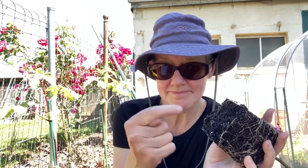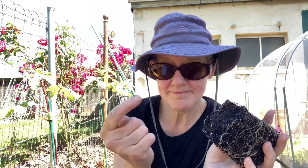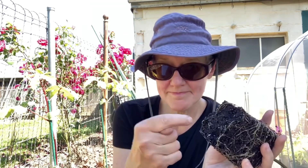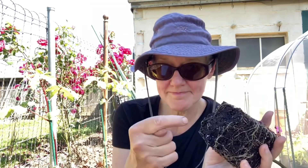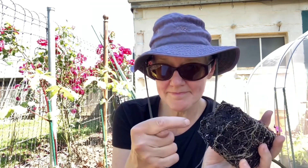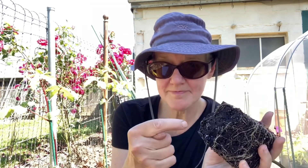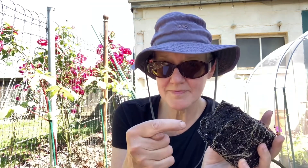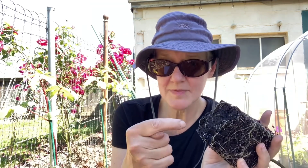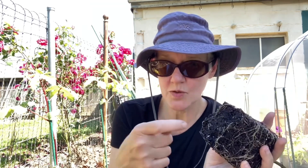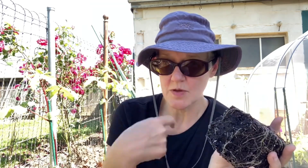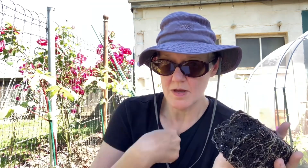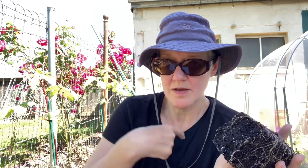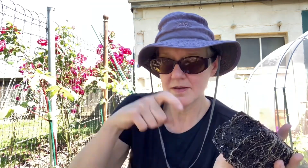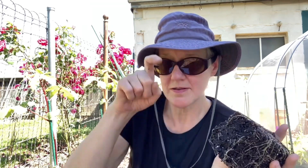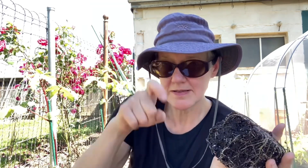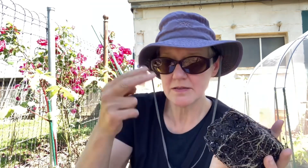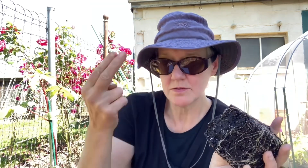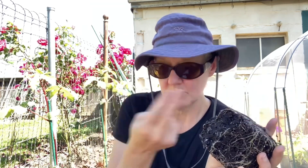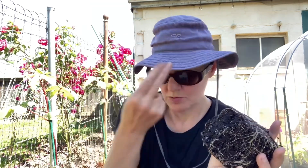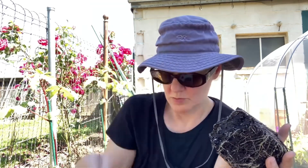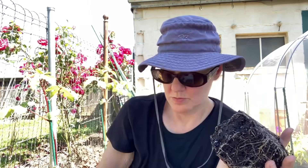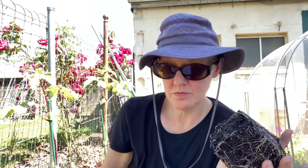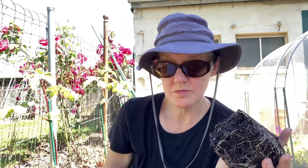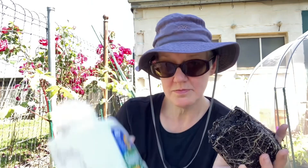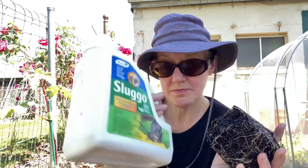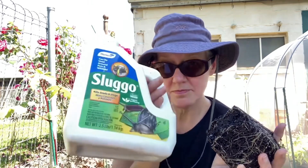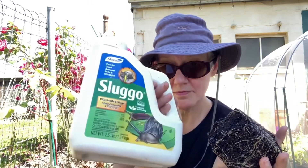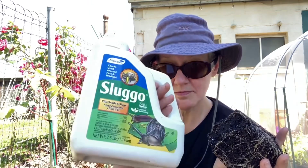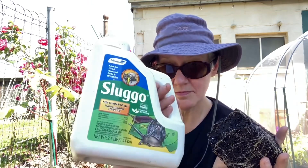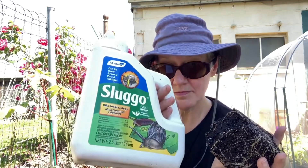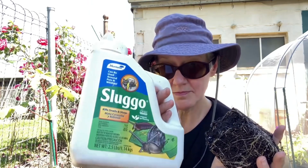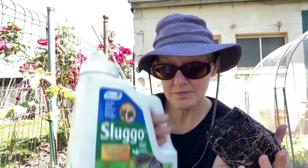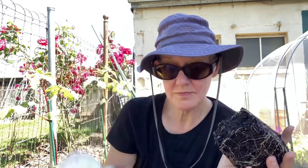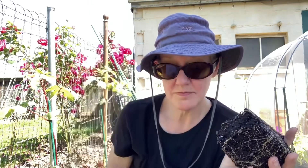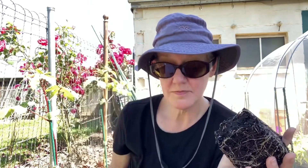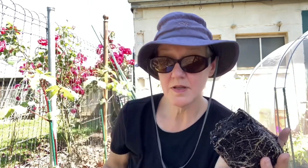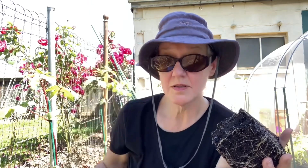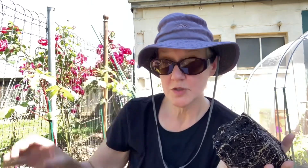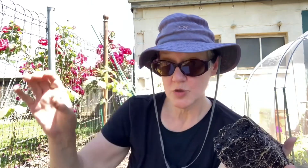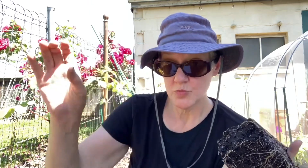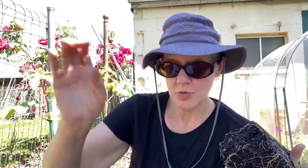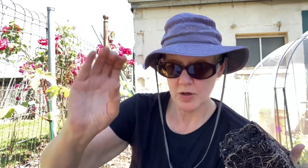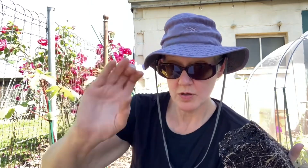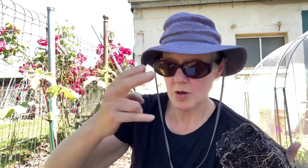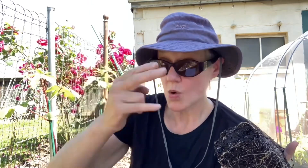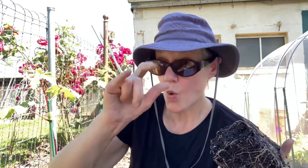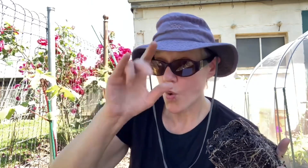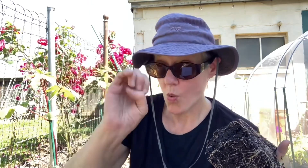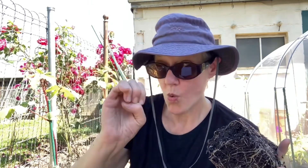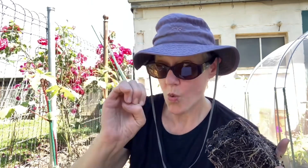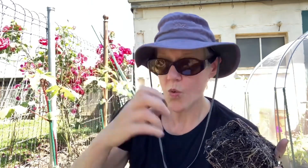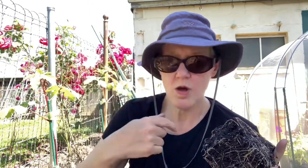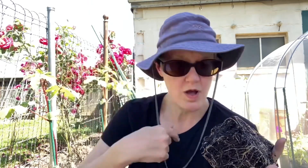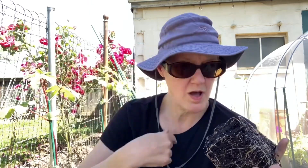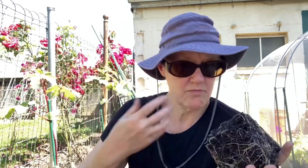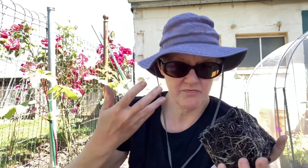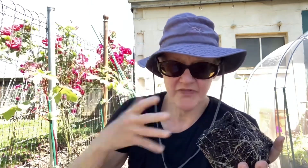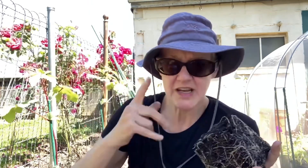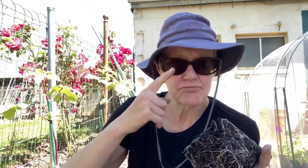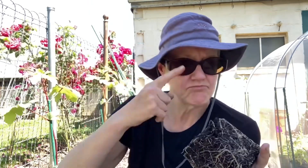in the pots at the base of the roots. So I'm going to put some Sluggo in each hole. I've